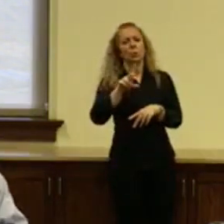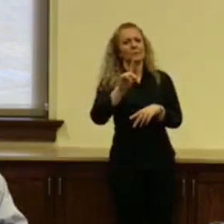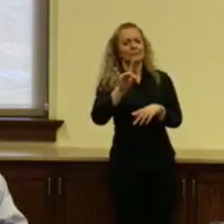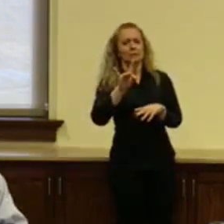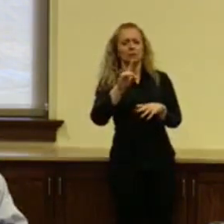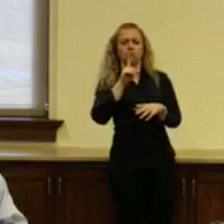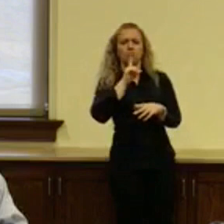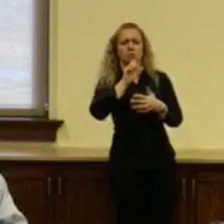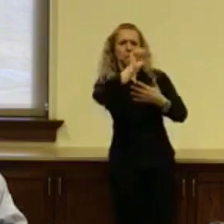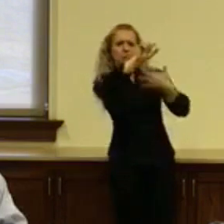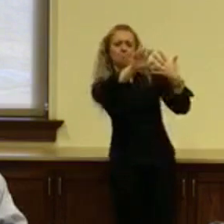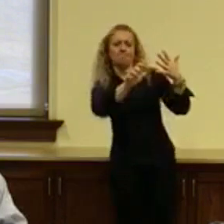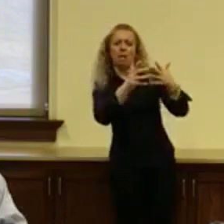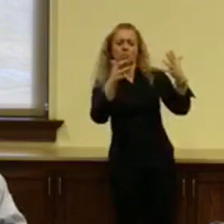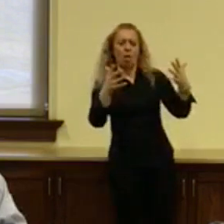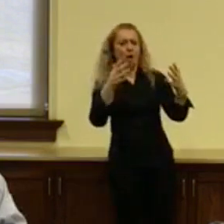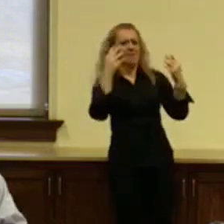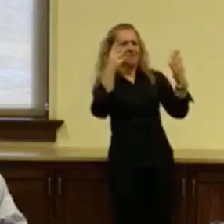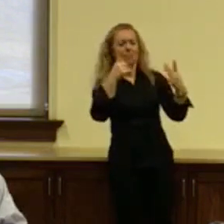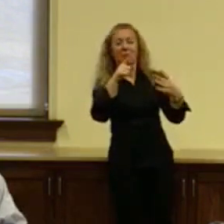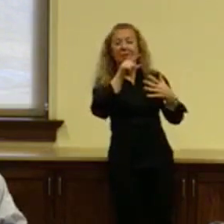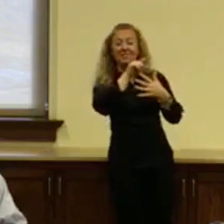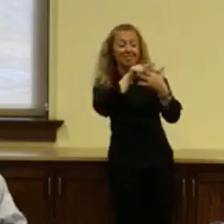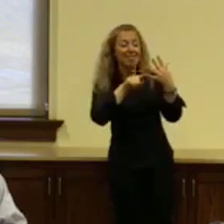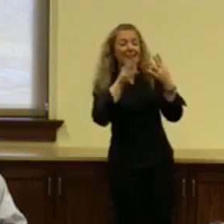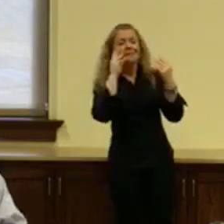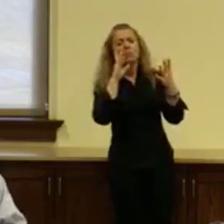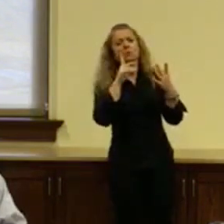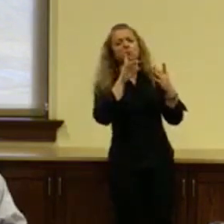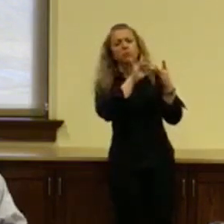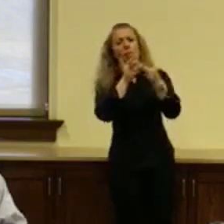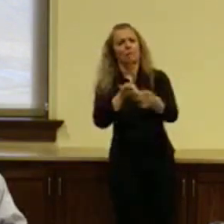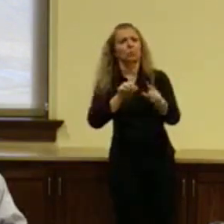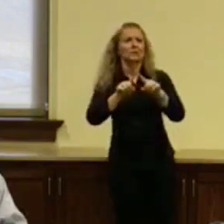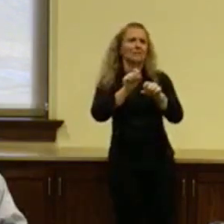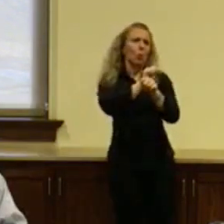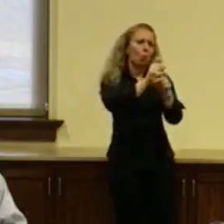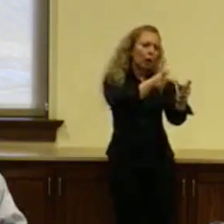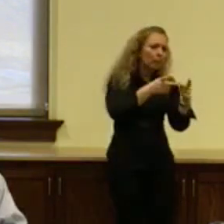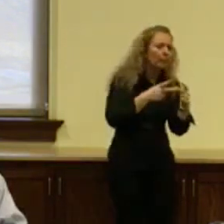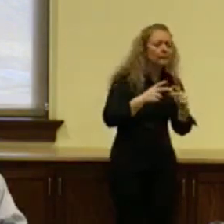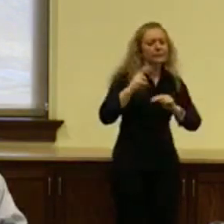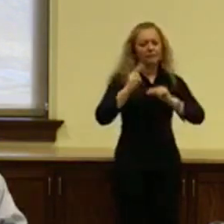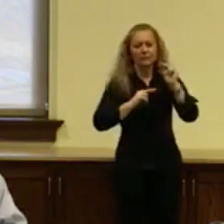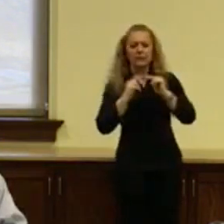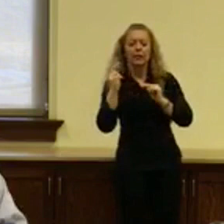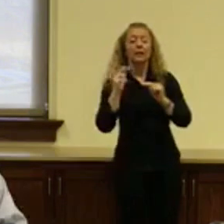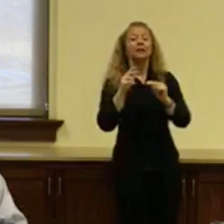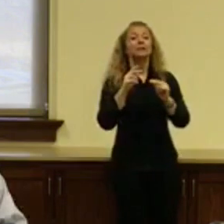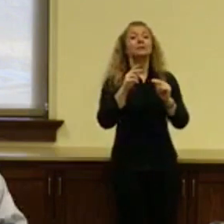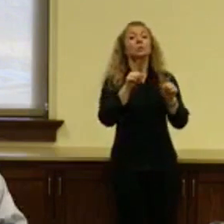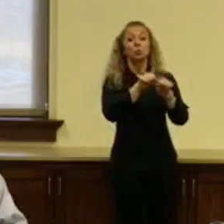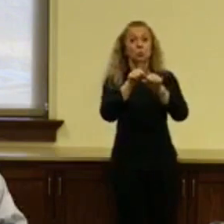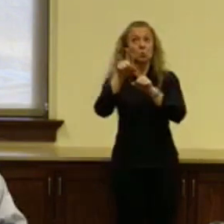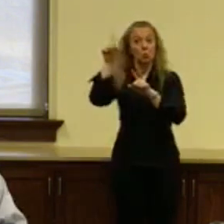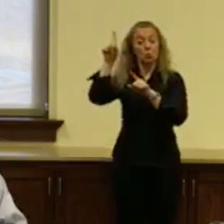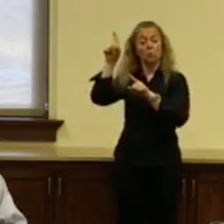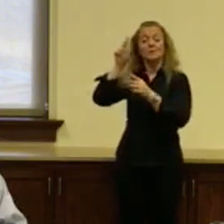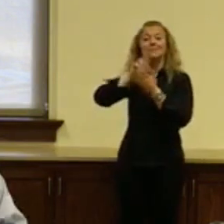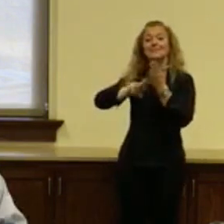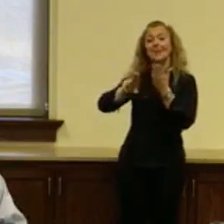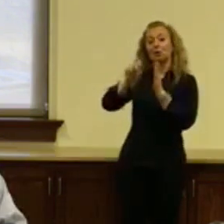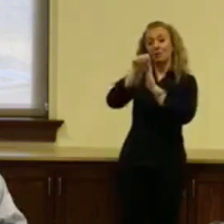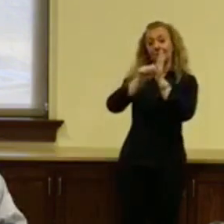great information for lots of different facilities and a lot of different workplaces to follow, along with the Secretary of State and